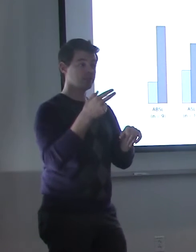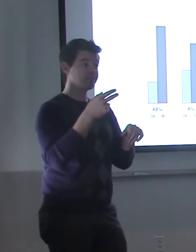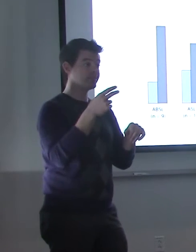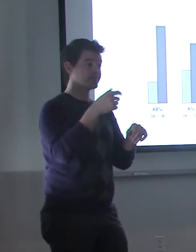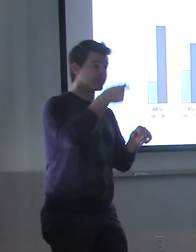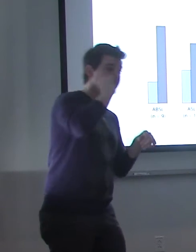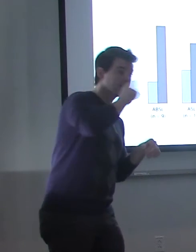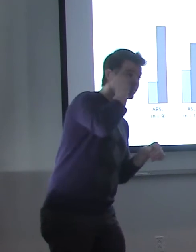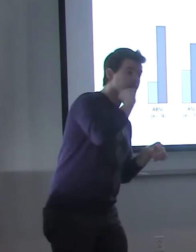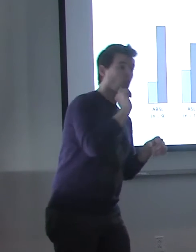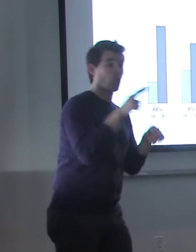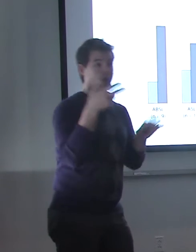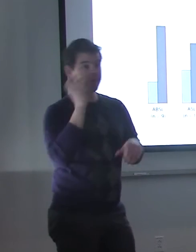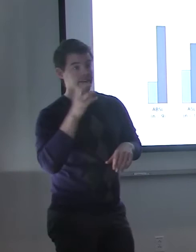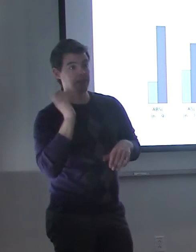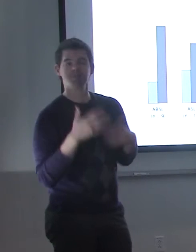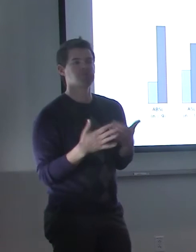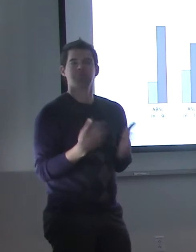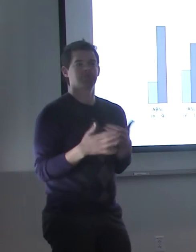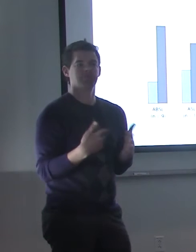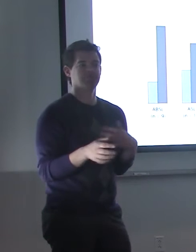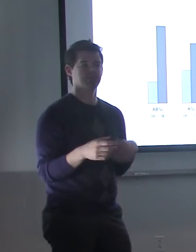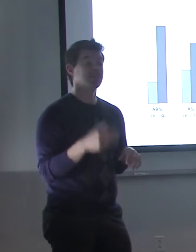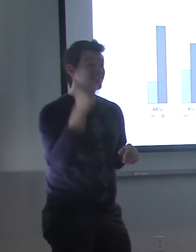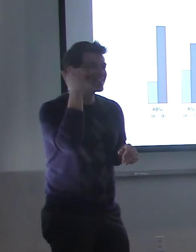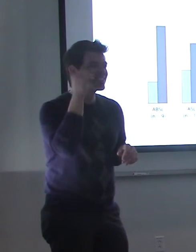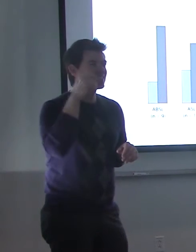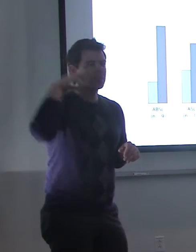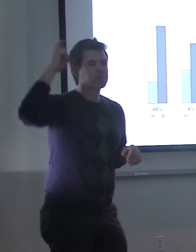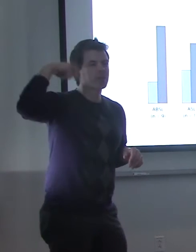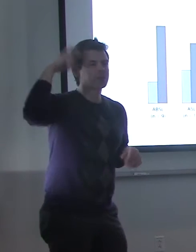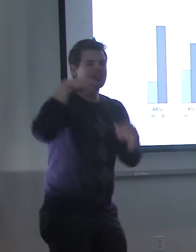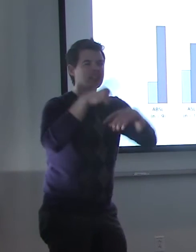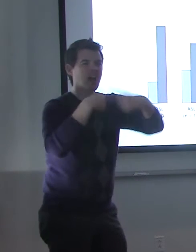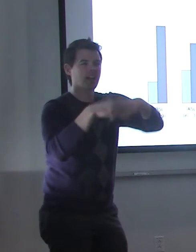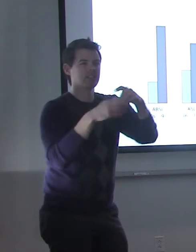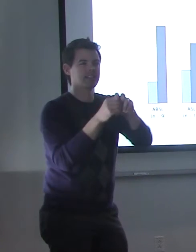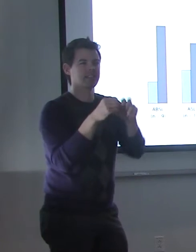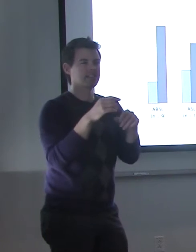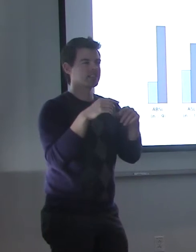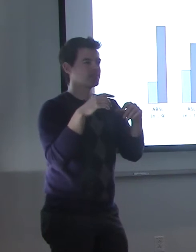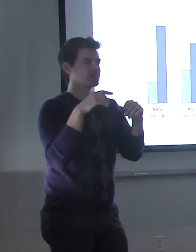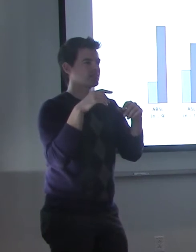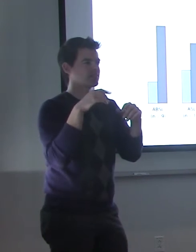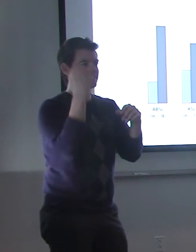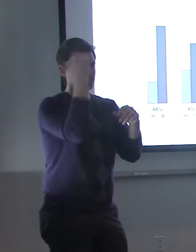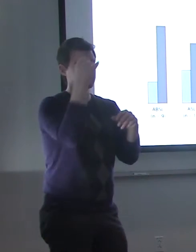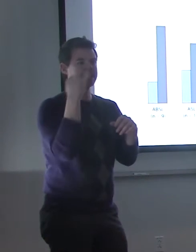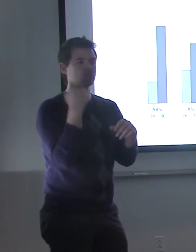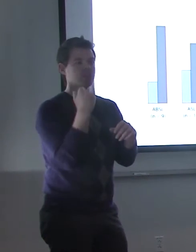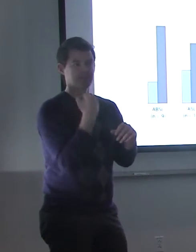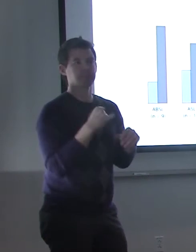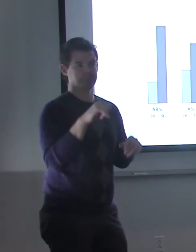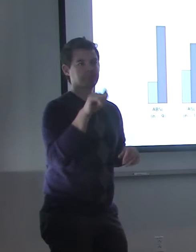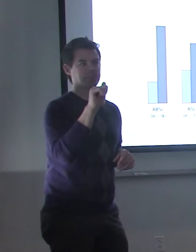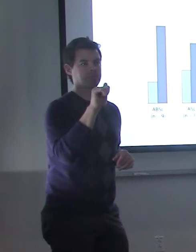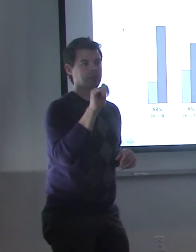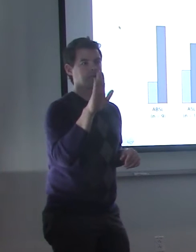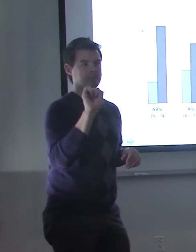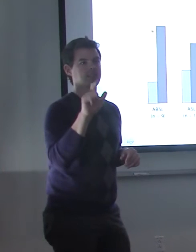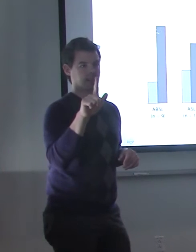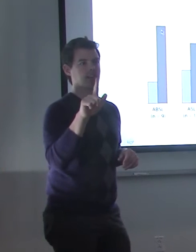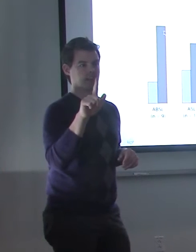Al Said Bedouin Sign Language, which is a very new sign language, which is only about 75 years old,